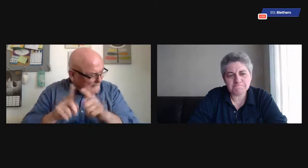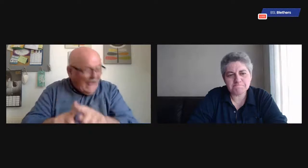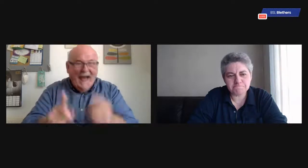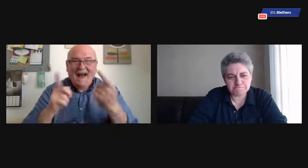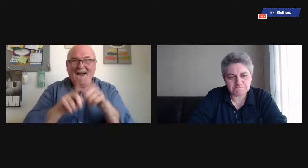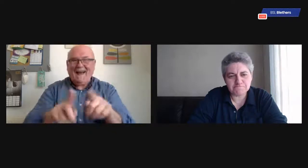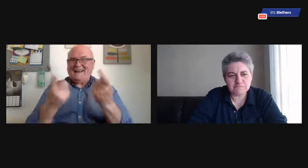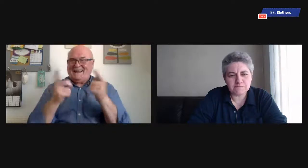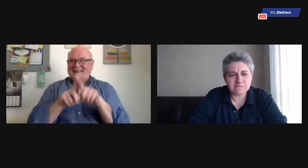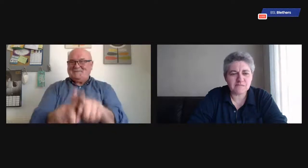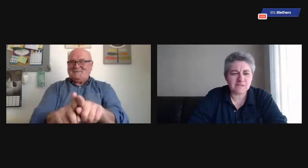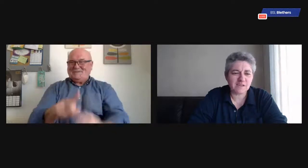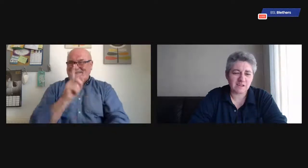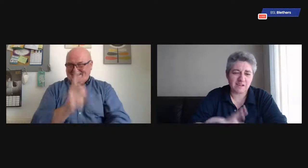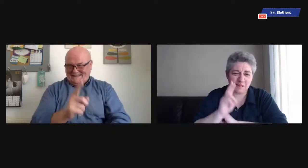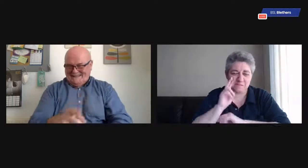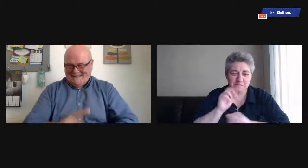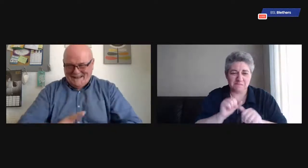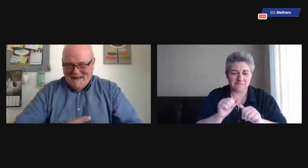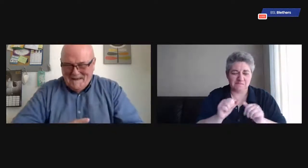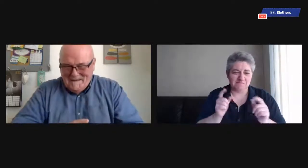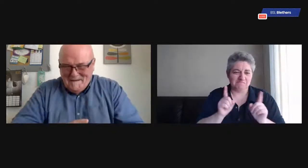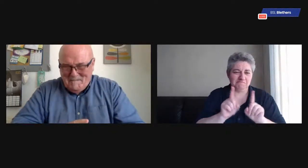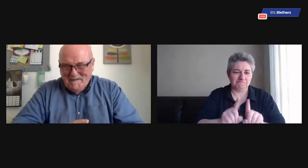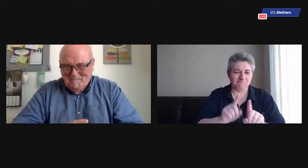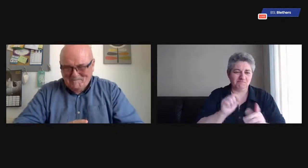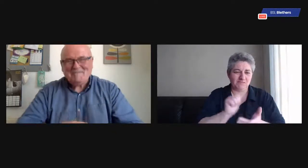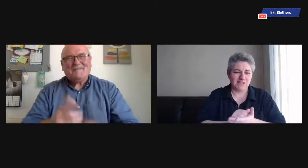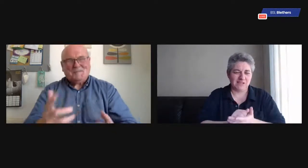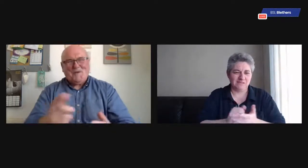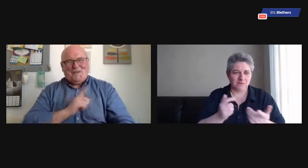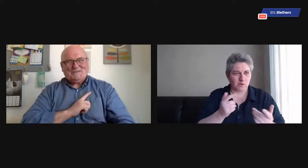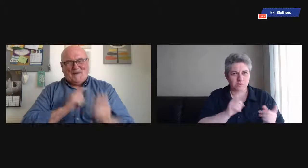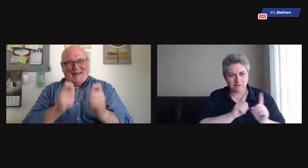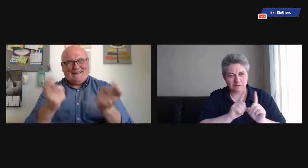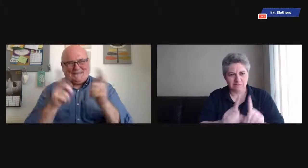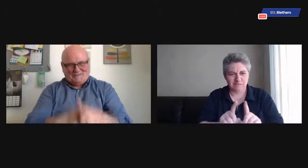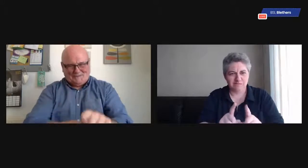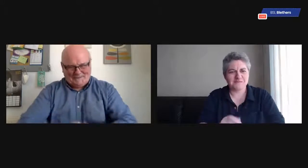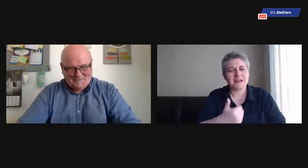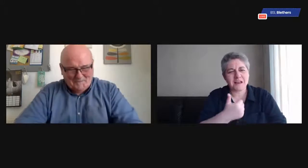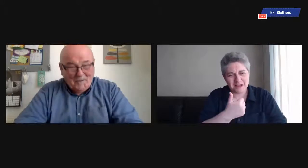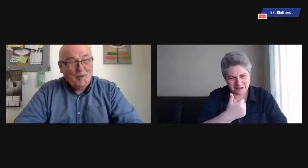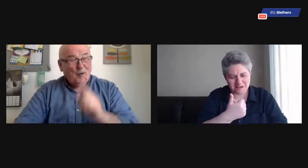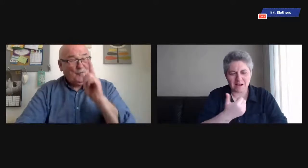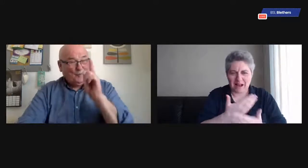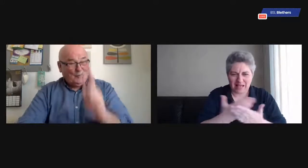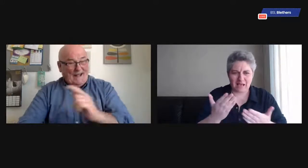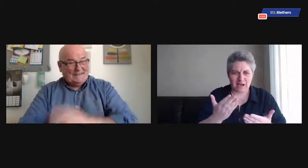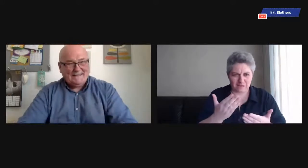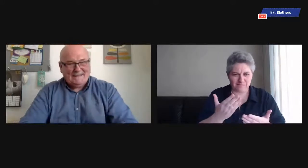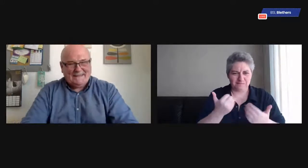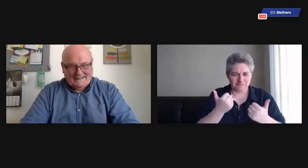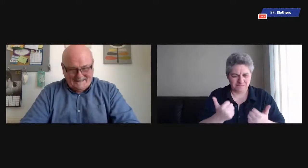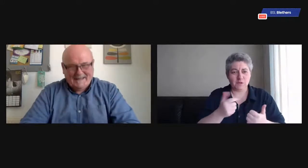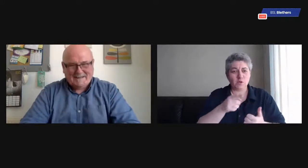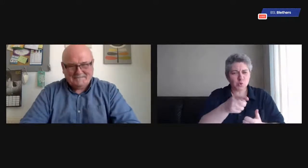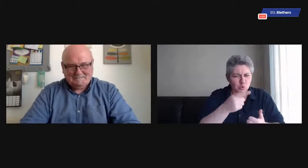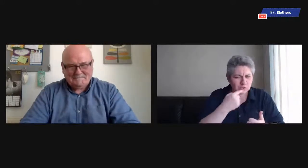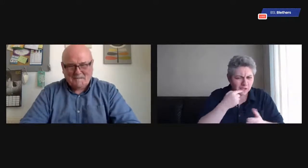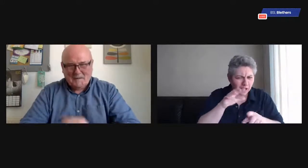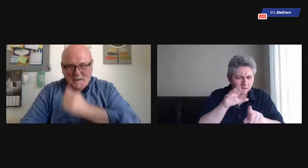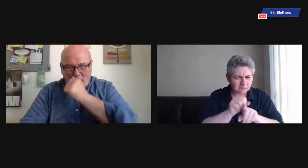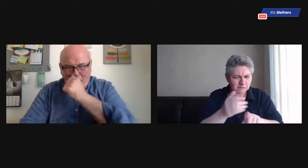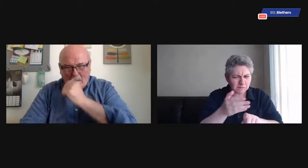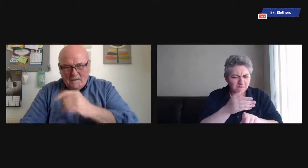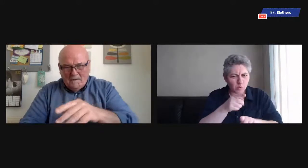naturally use this sign that I used for intermediary to describe the person who was going to court with them. So that's